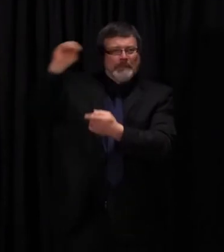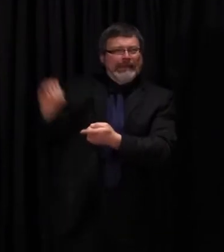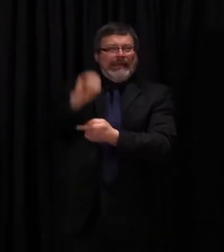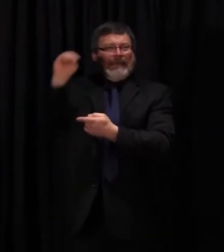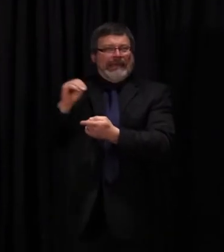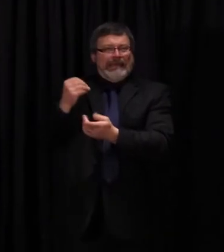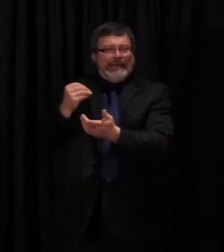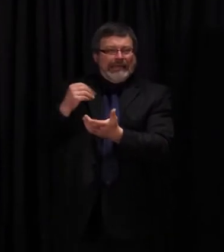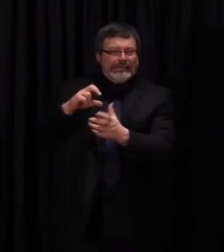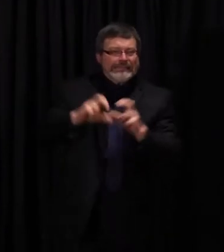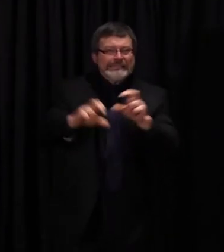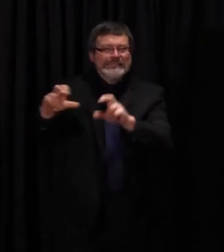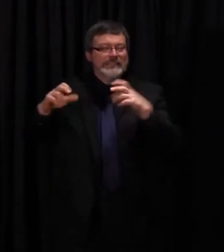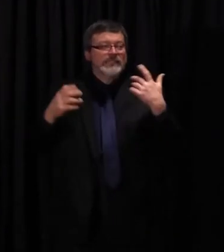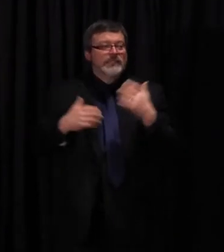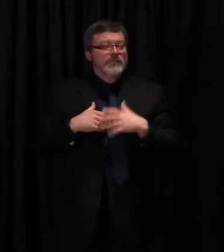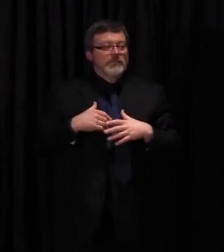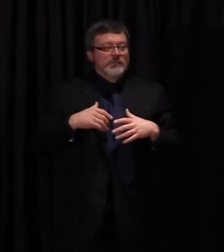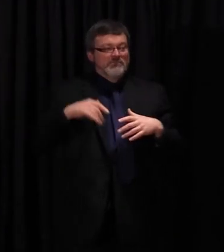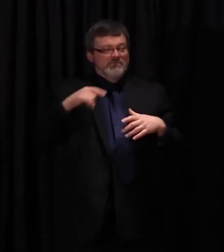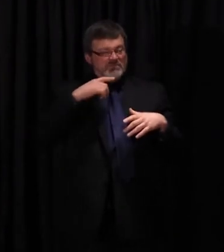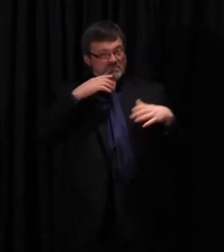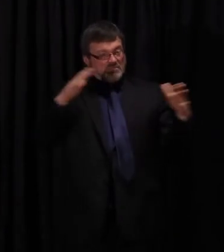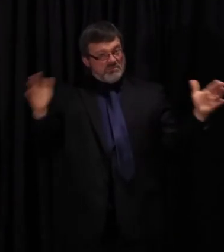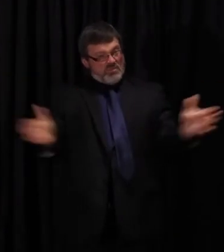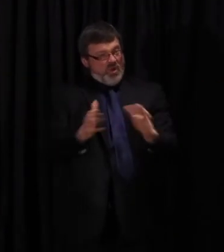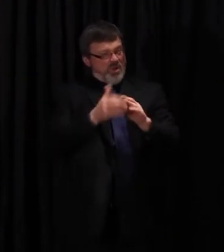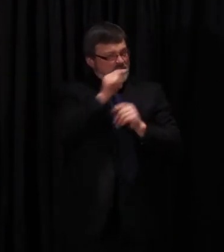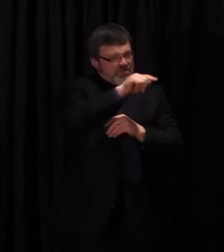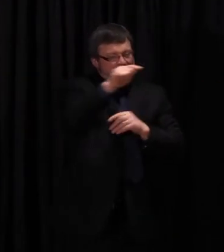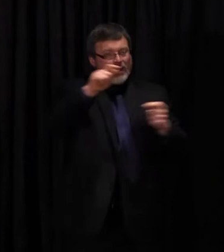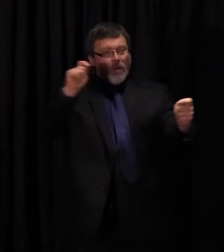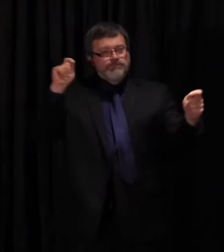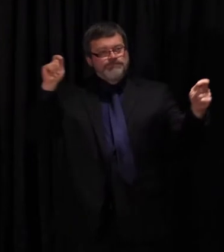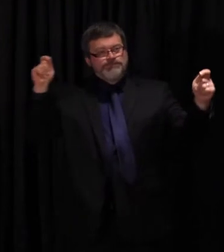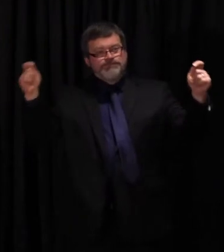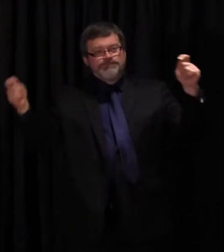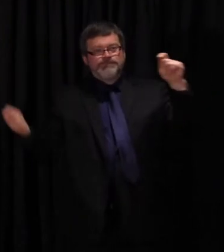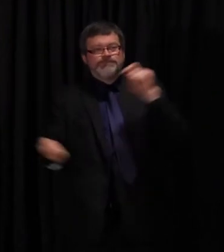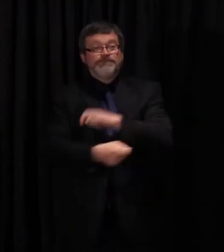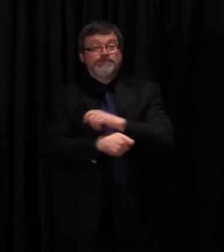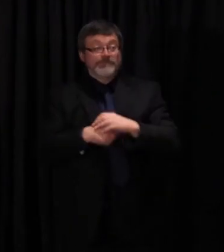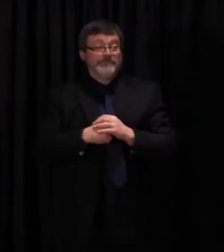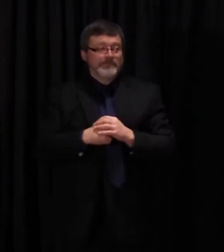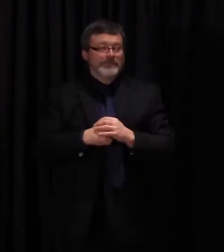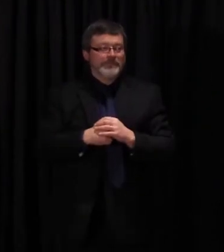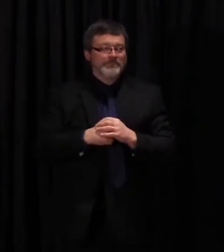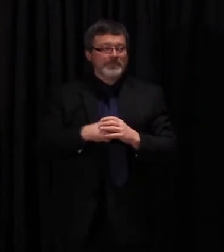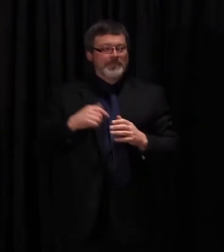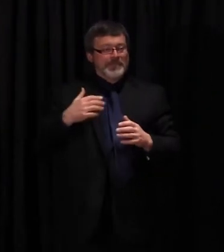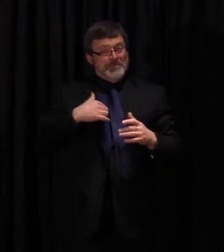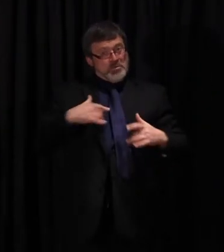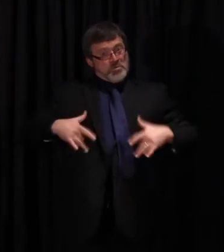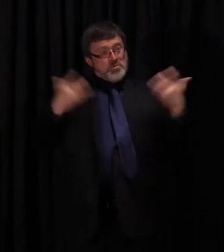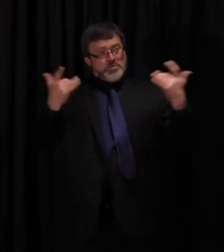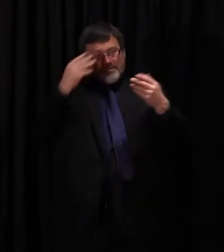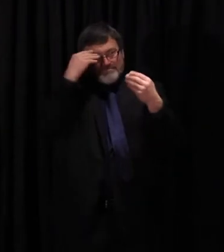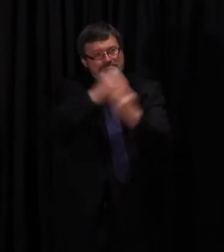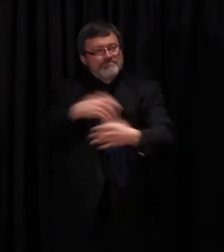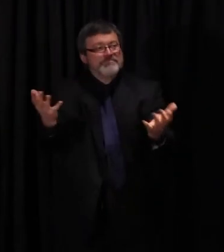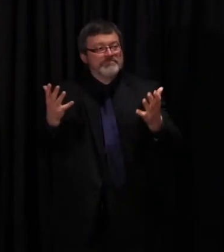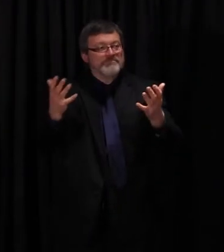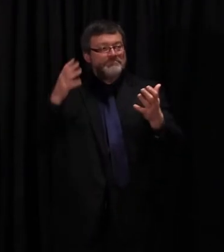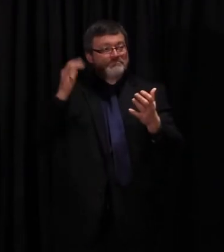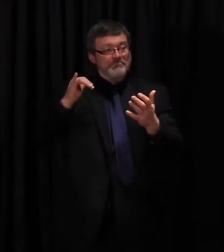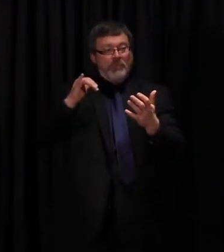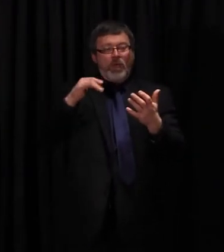small, across the state. I'm pleased to report that nearly half of this funding has already been approved